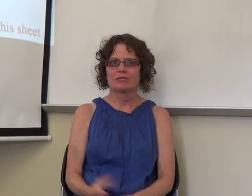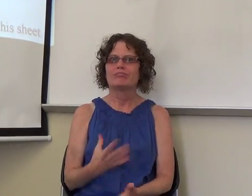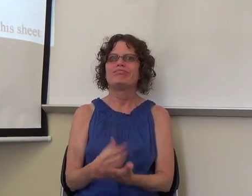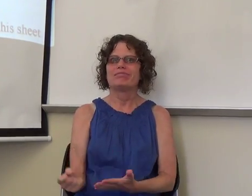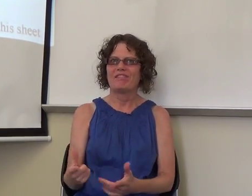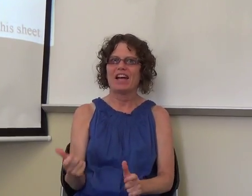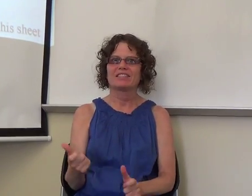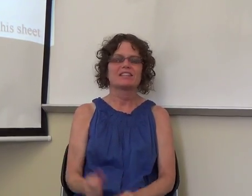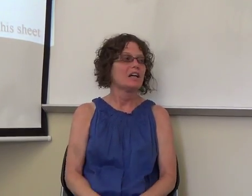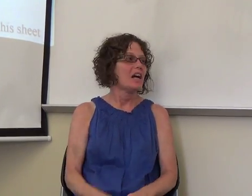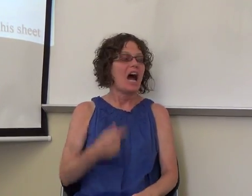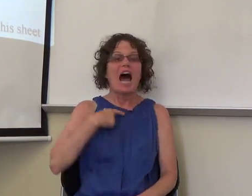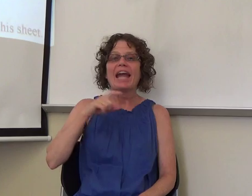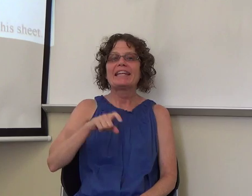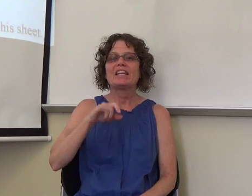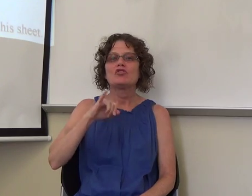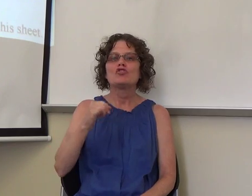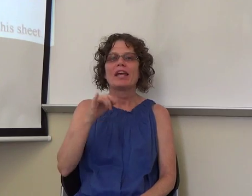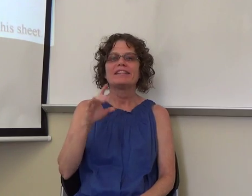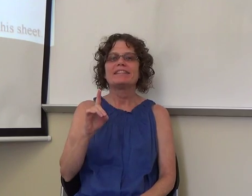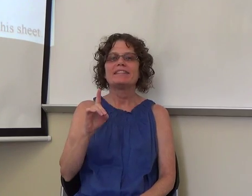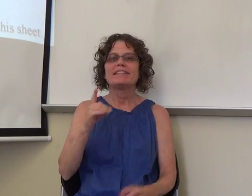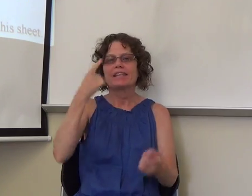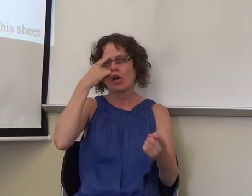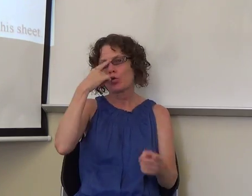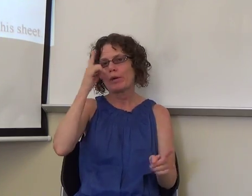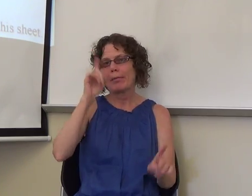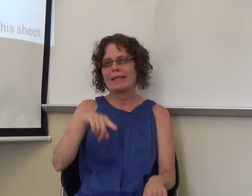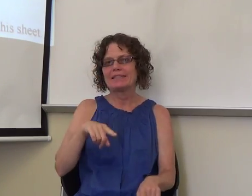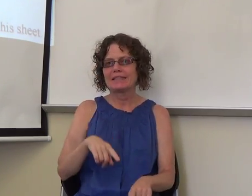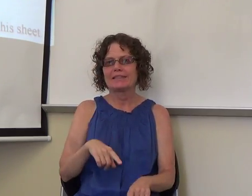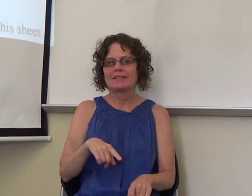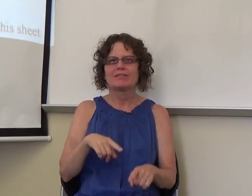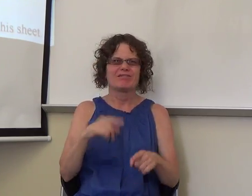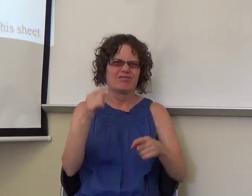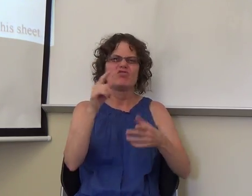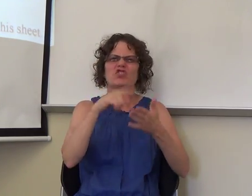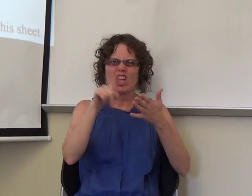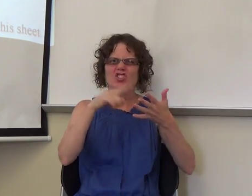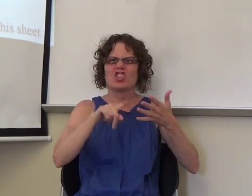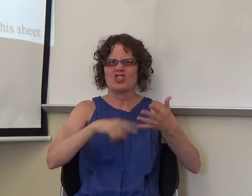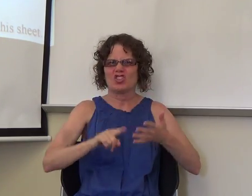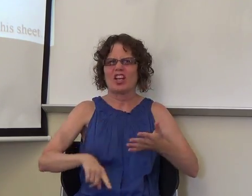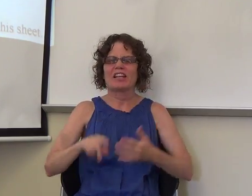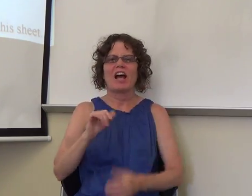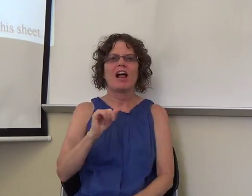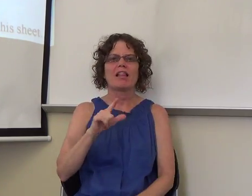JD, I need JD's agreement. I need Elias's agreement.